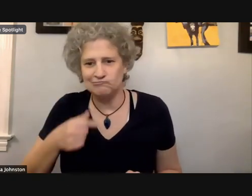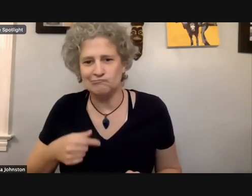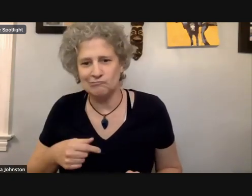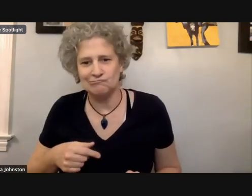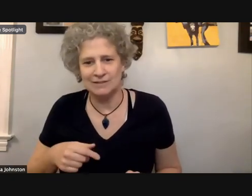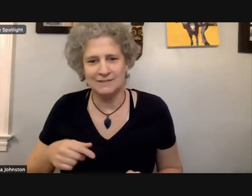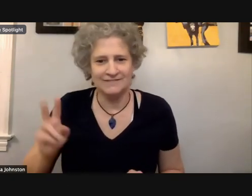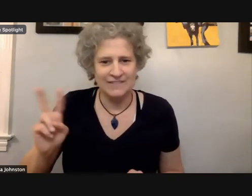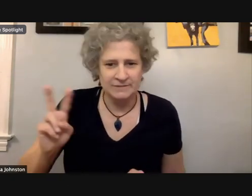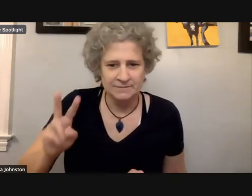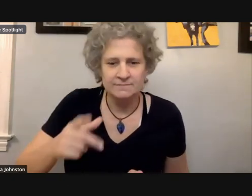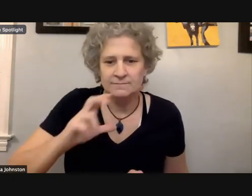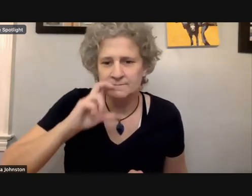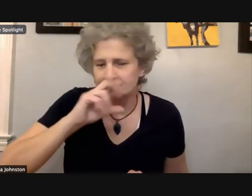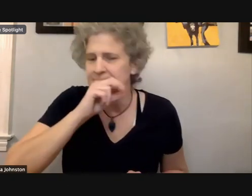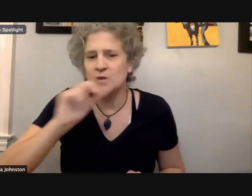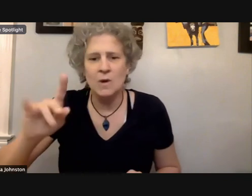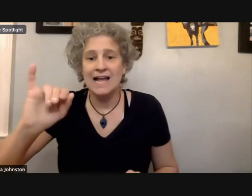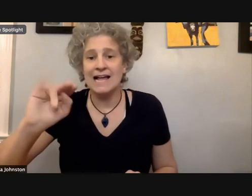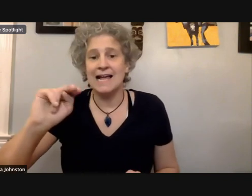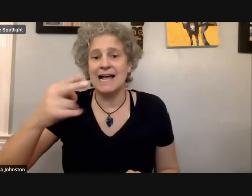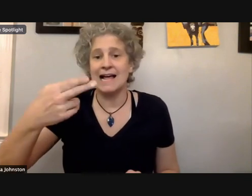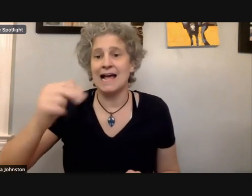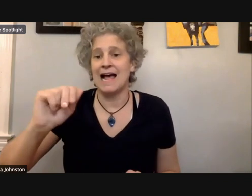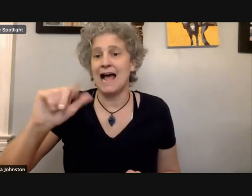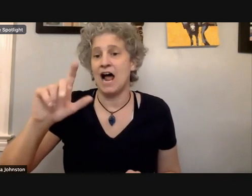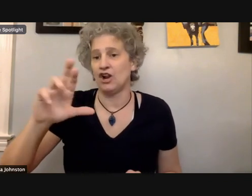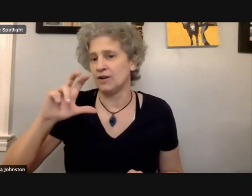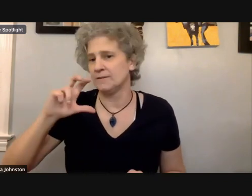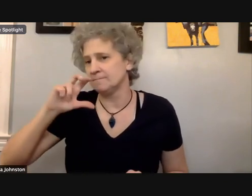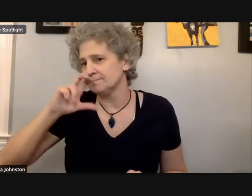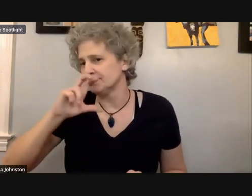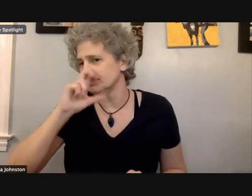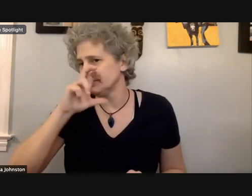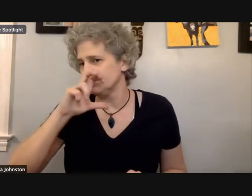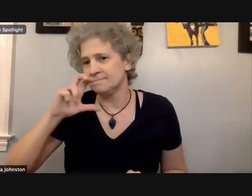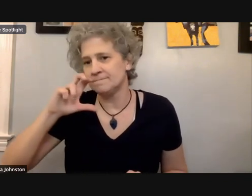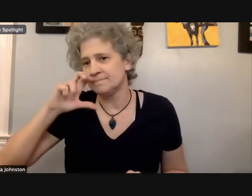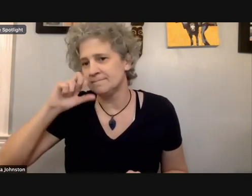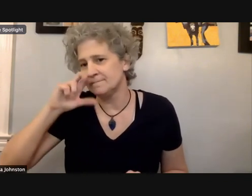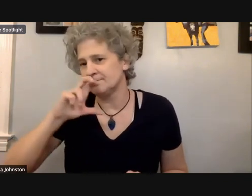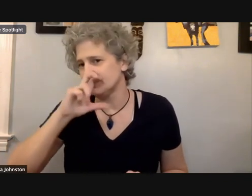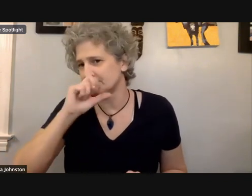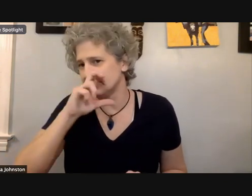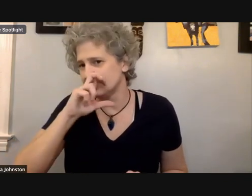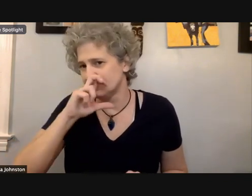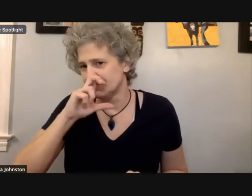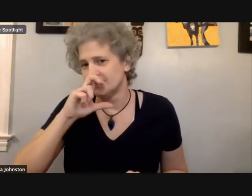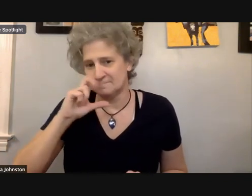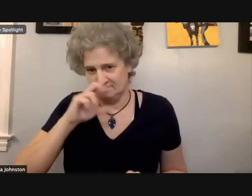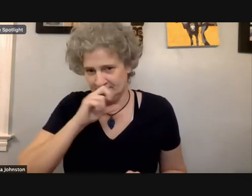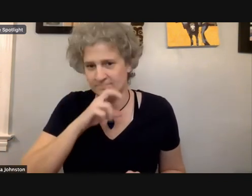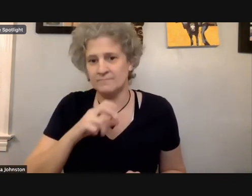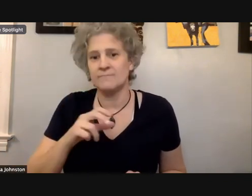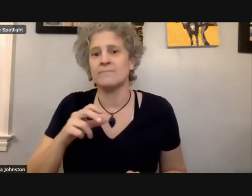My kids like the gummy ones. Okay, so inhaler looks like this.